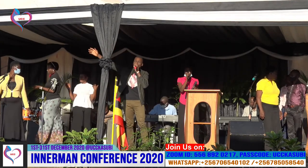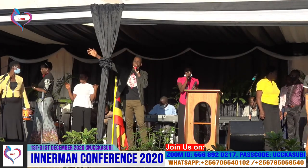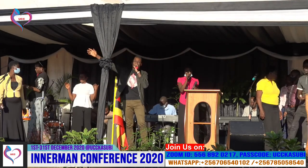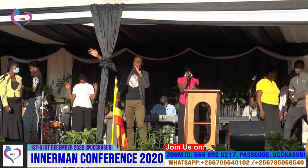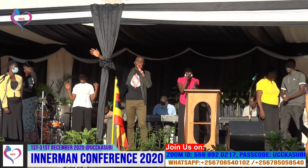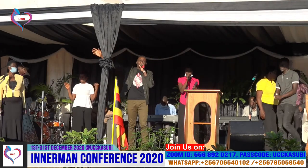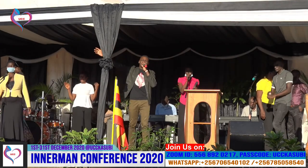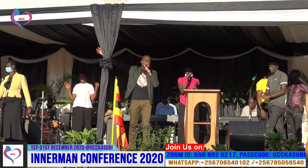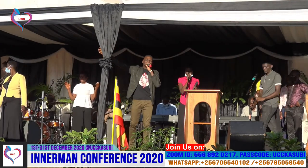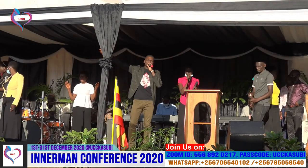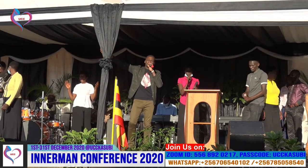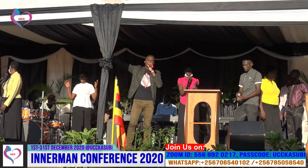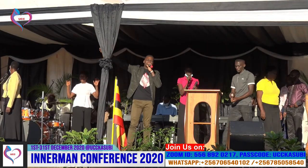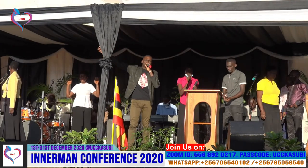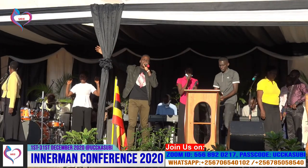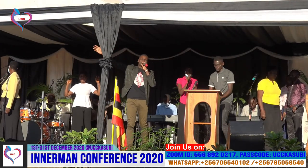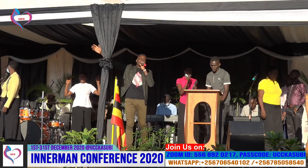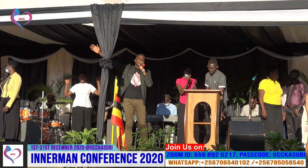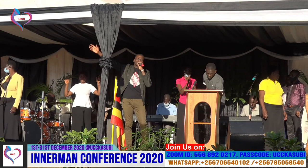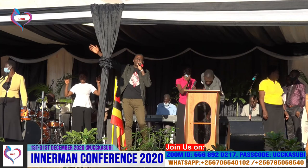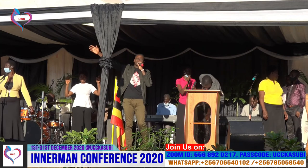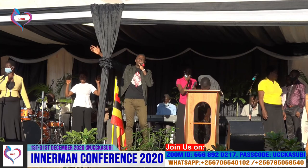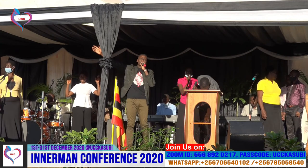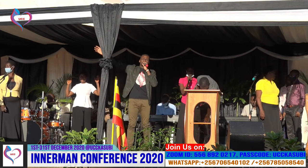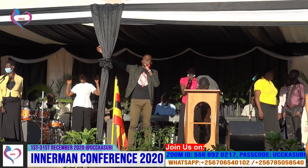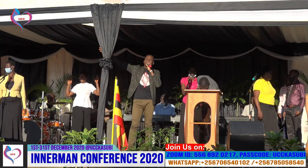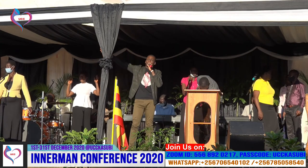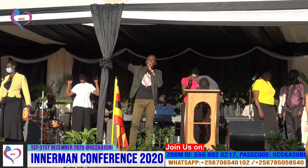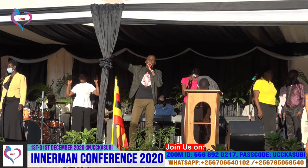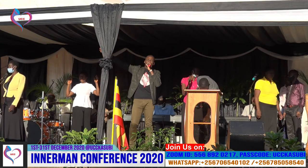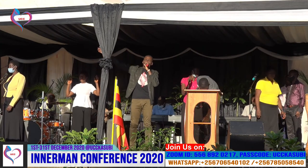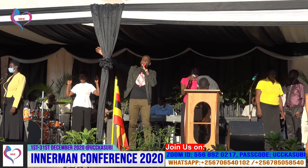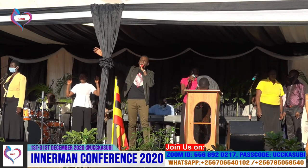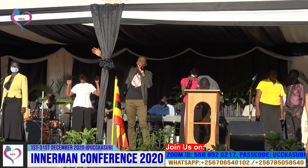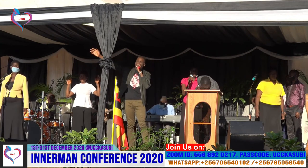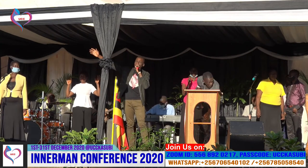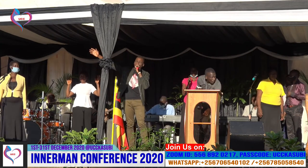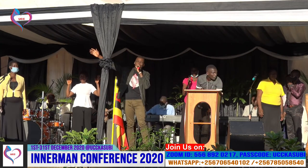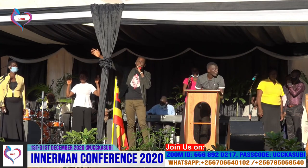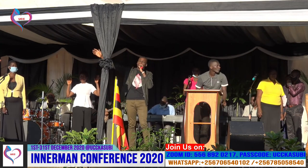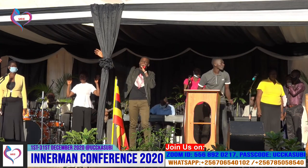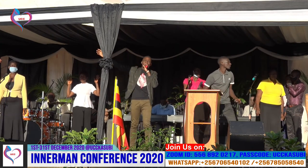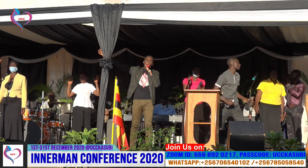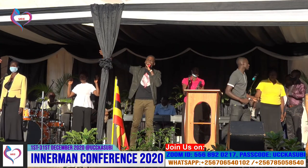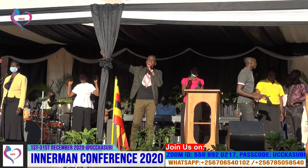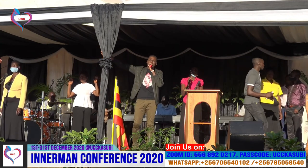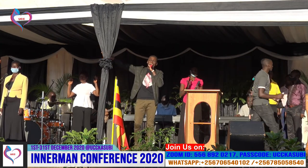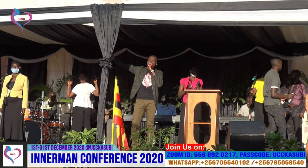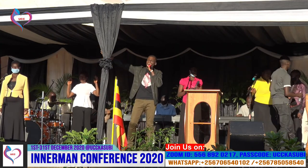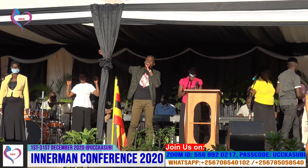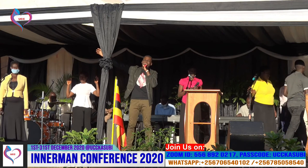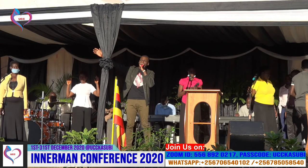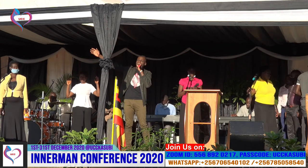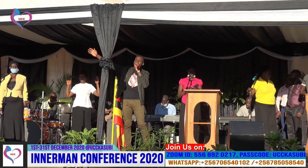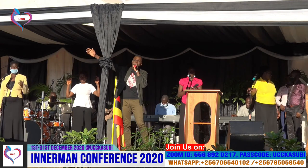Biwayo byonna joli. Father, I surrender my life to you. Oh, draw me close to you. Oh, draw me in